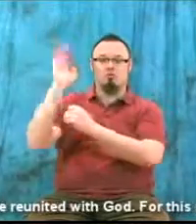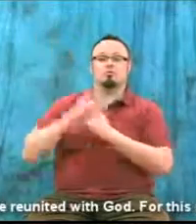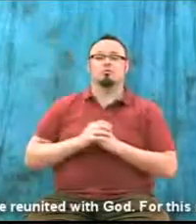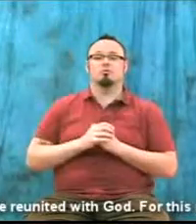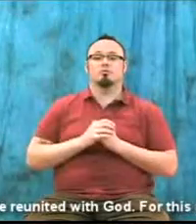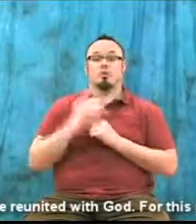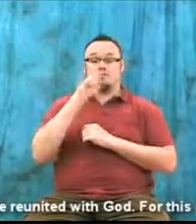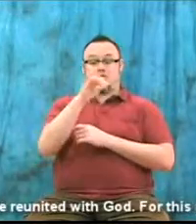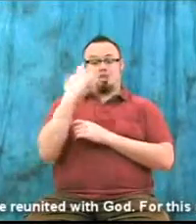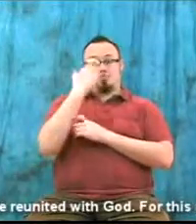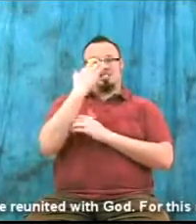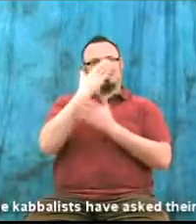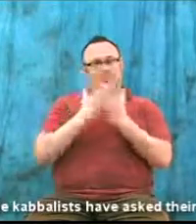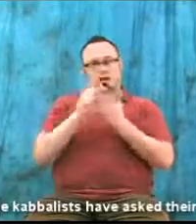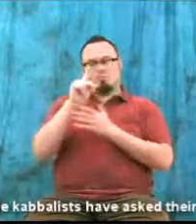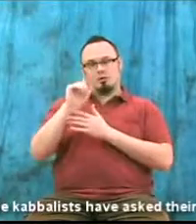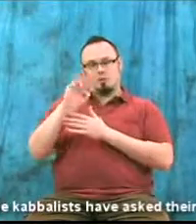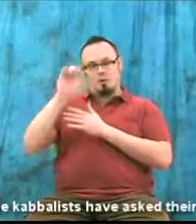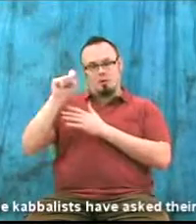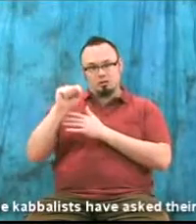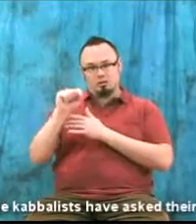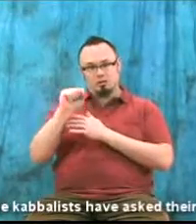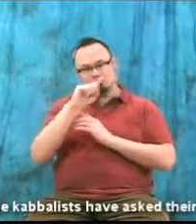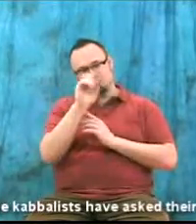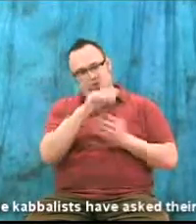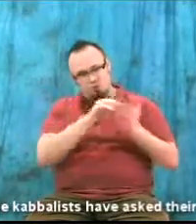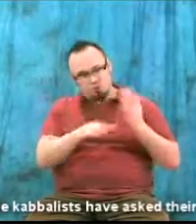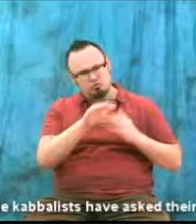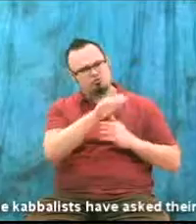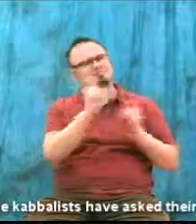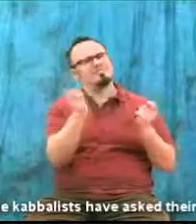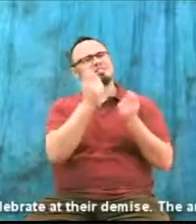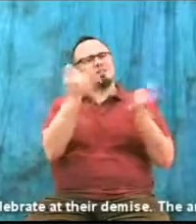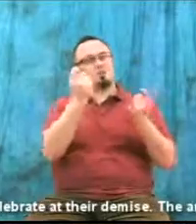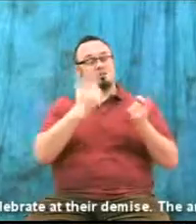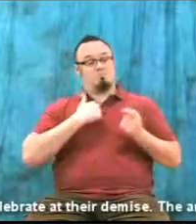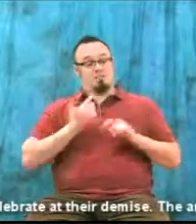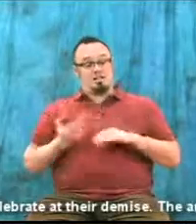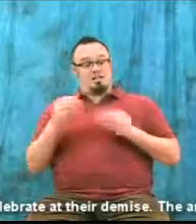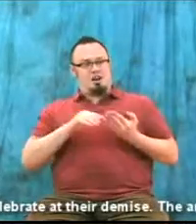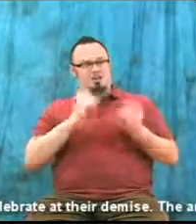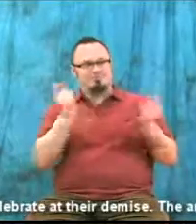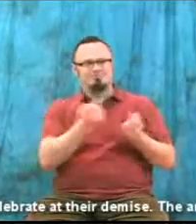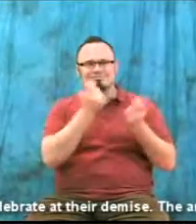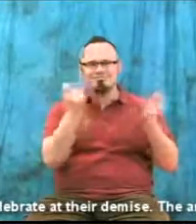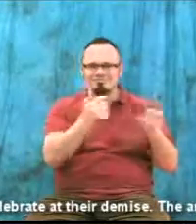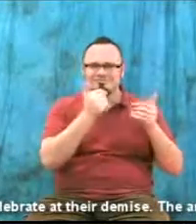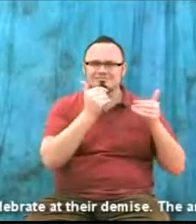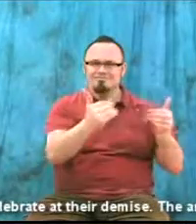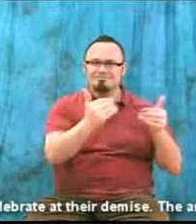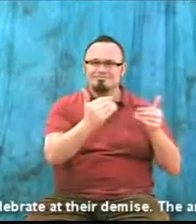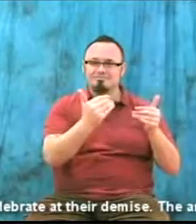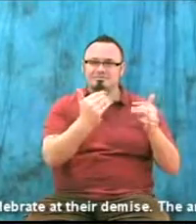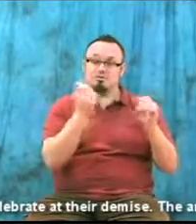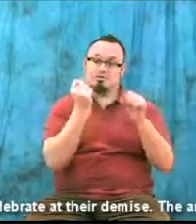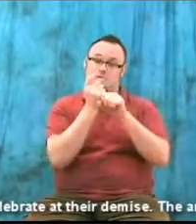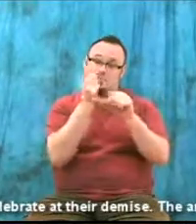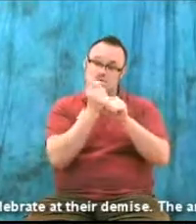For this reason, some Kabbalists have asked their students to celebrate at their demise. The anniversary of the